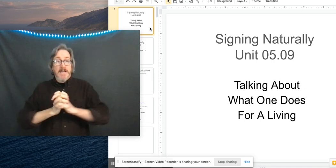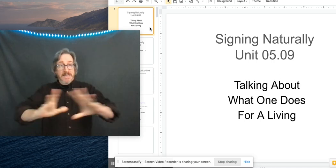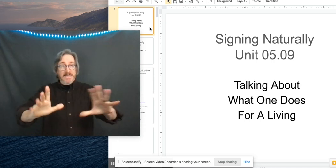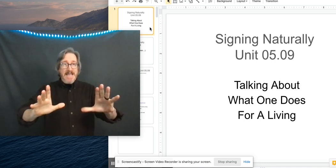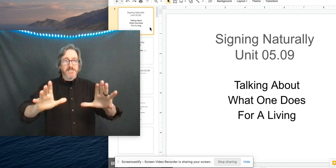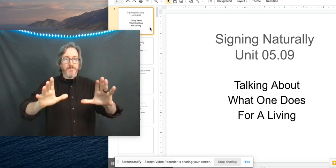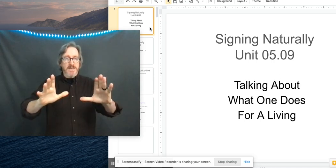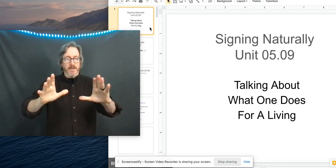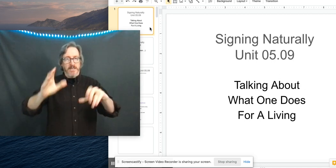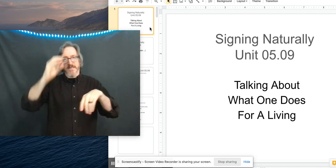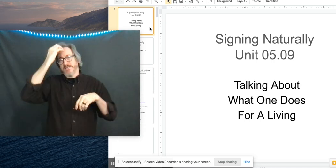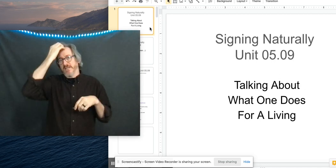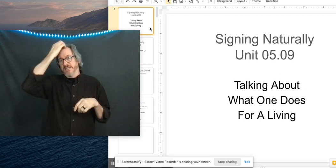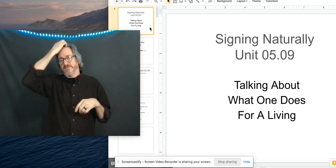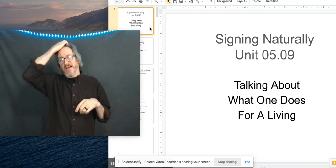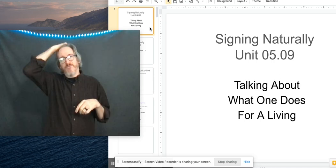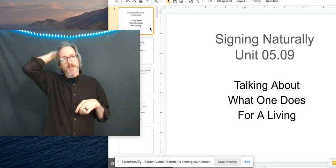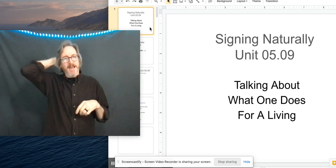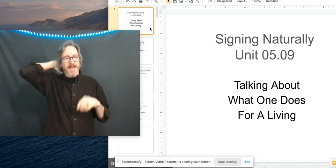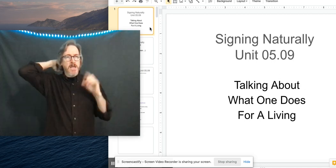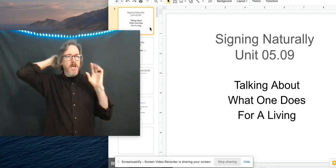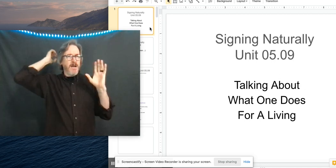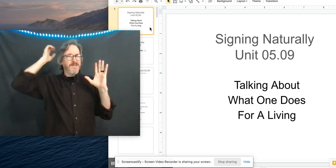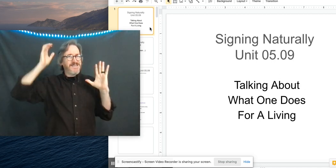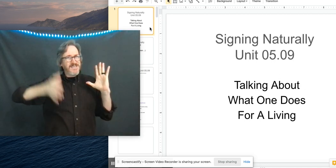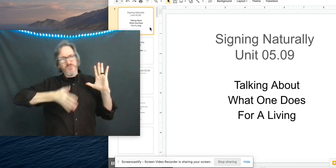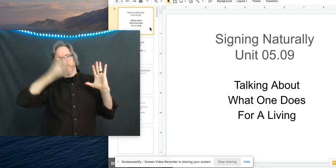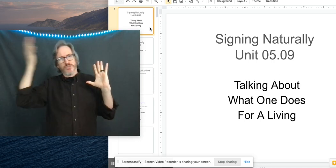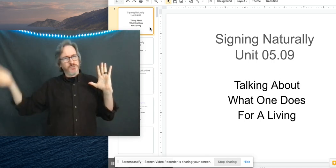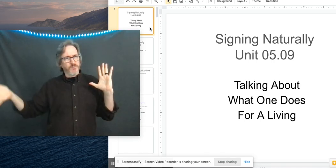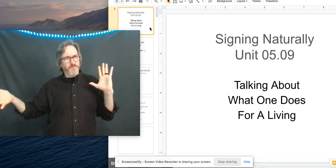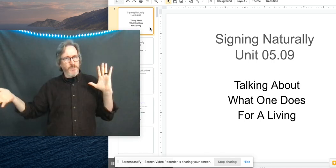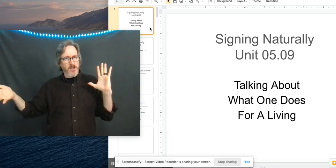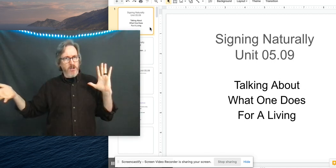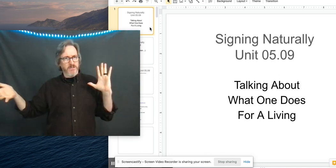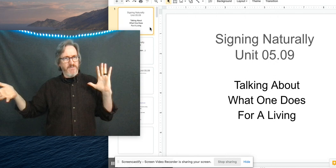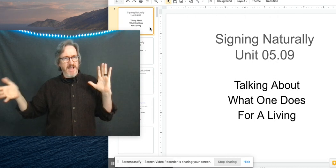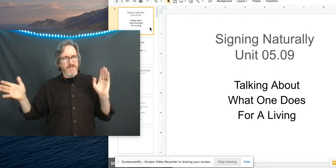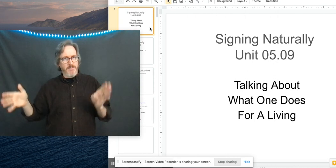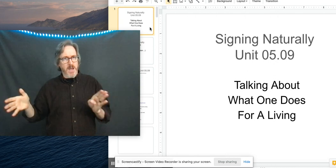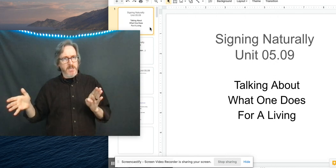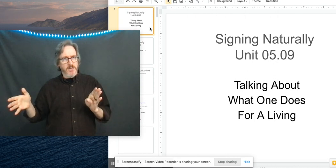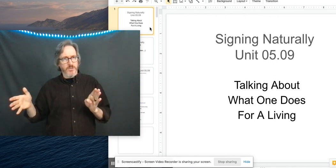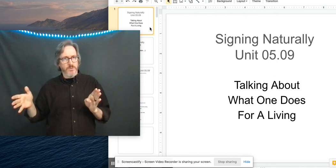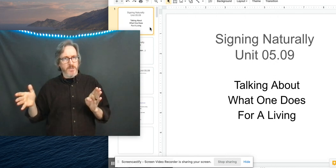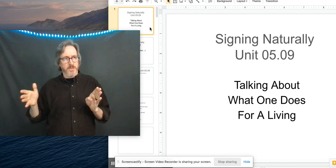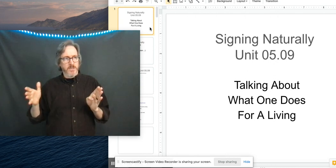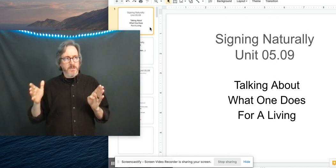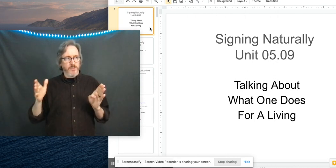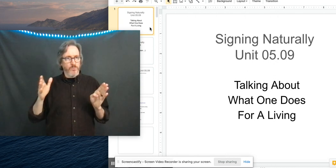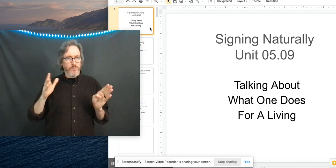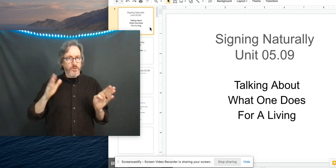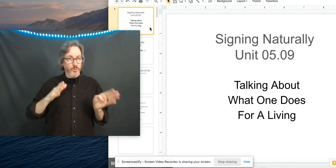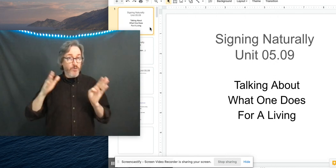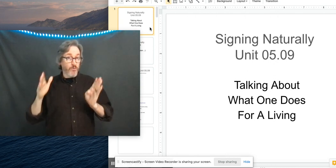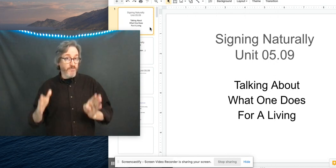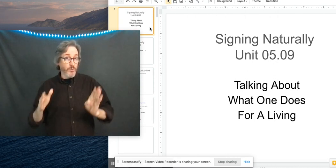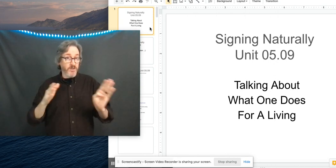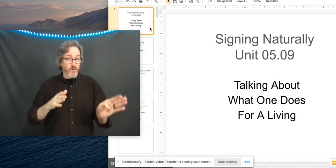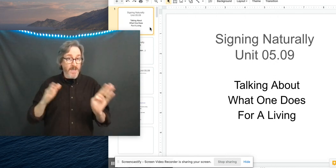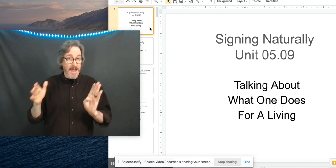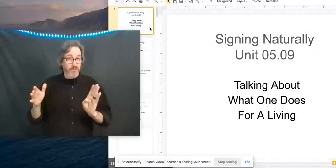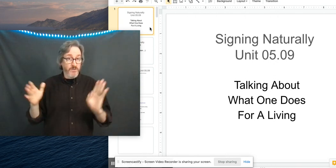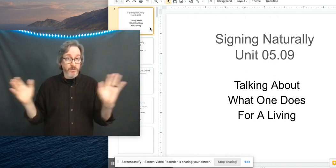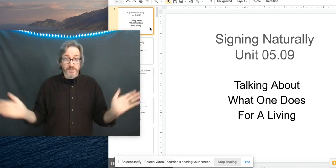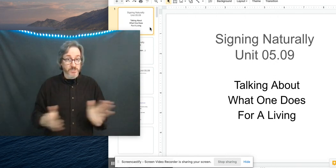Okay, last but not least is 5.9. Since we're just reviewing all of five, I'm not going to do the unit review and